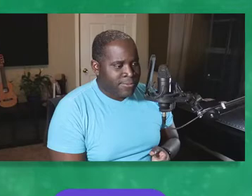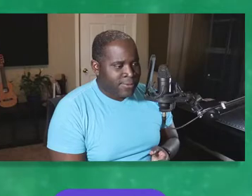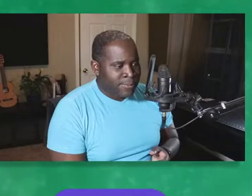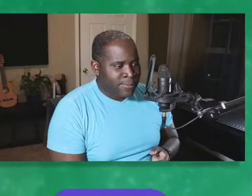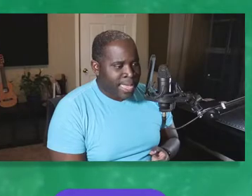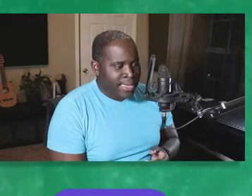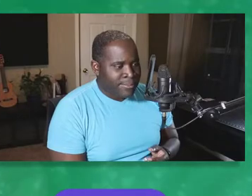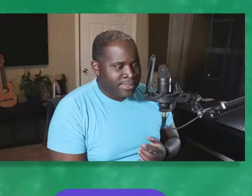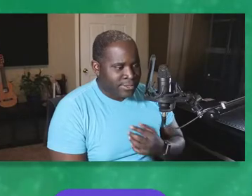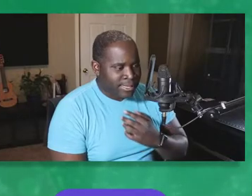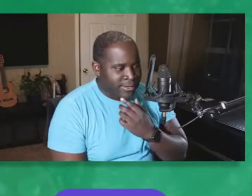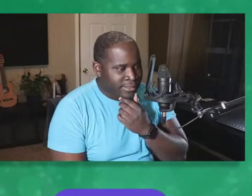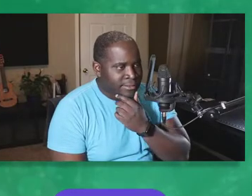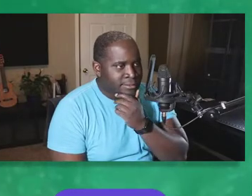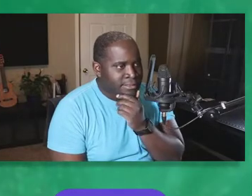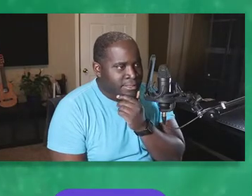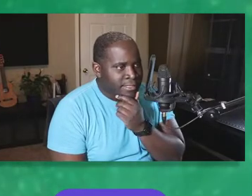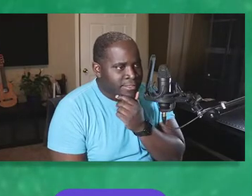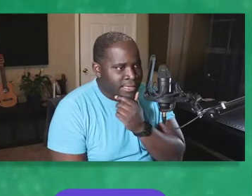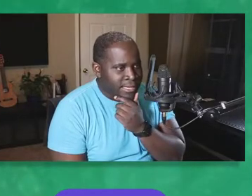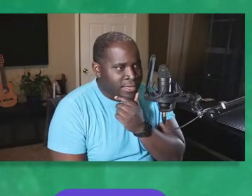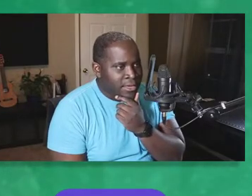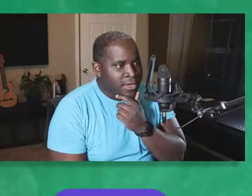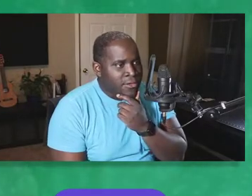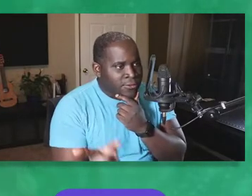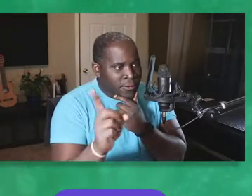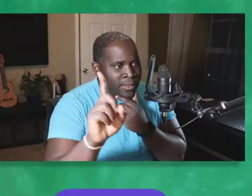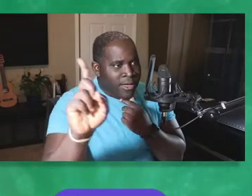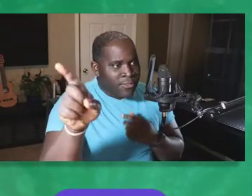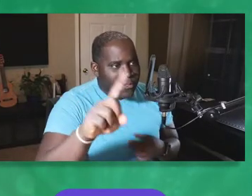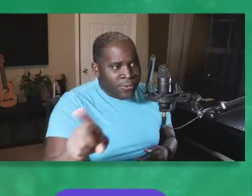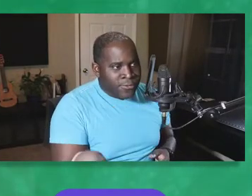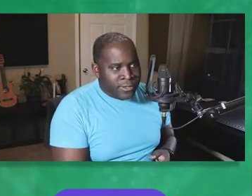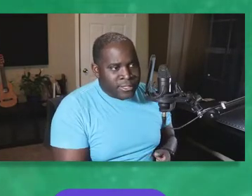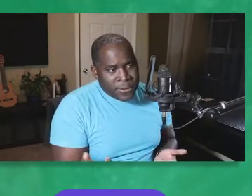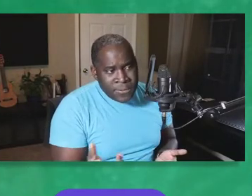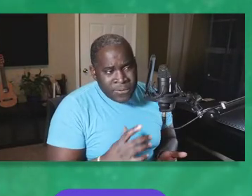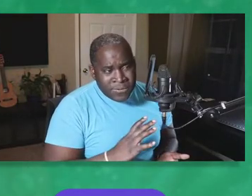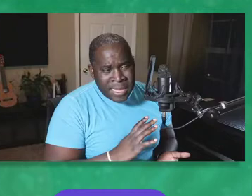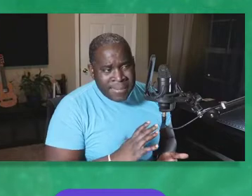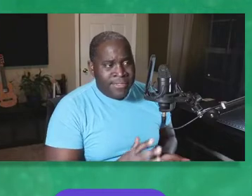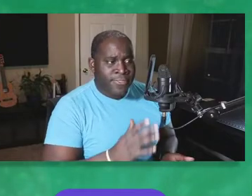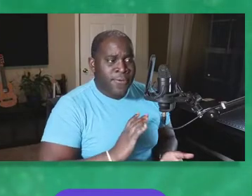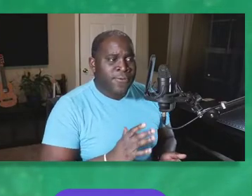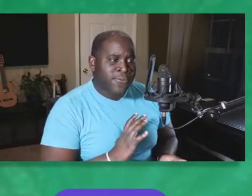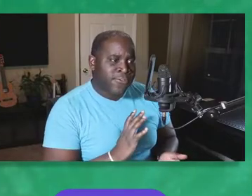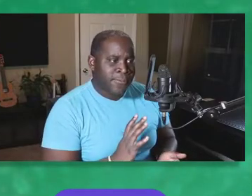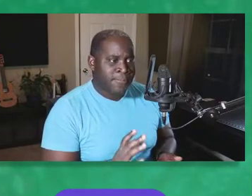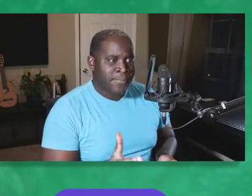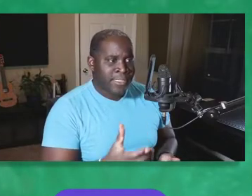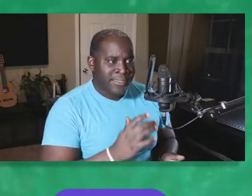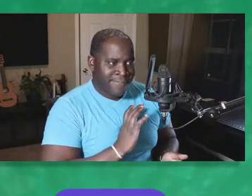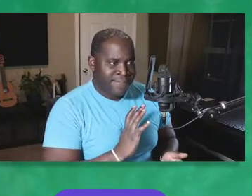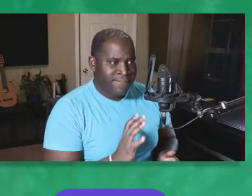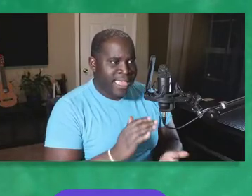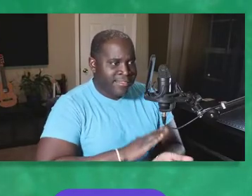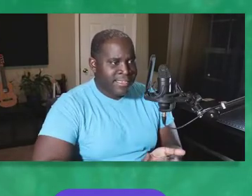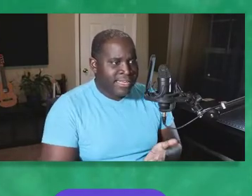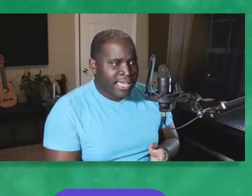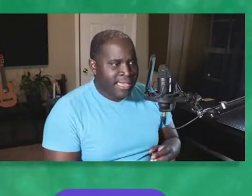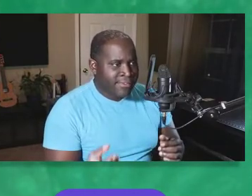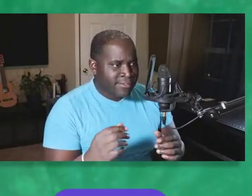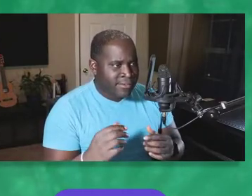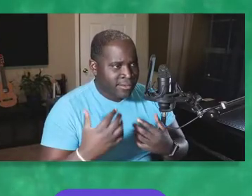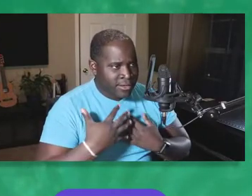again. I'm just going to back up a little bit. Let's see. So those clothes, maybe? Those